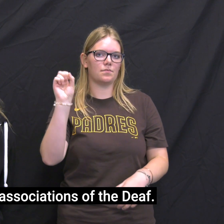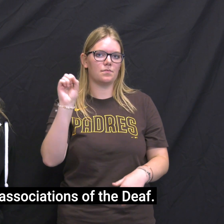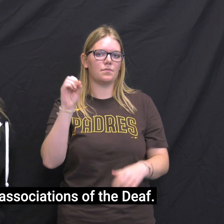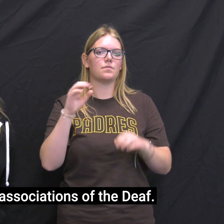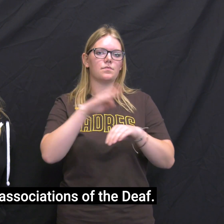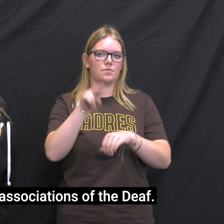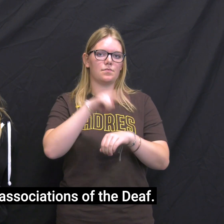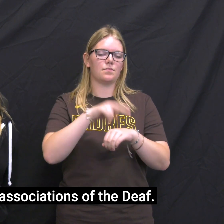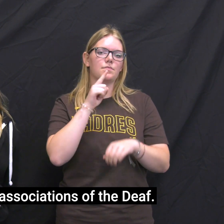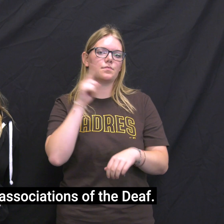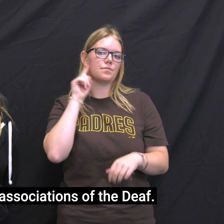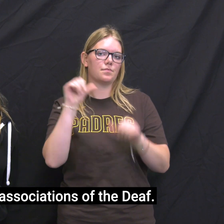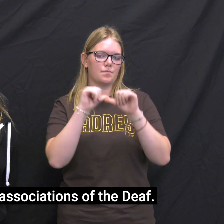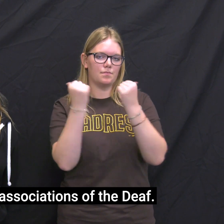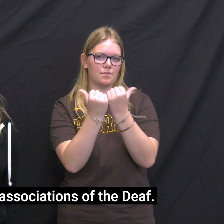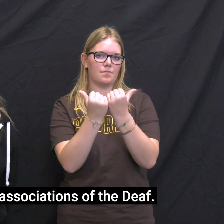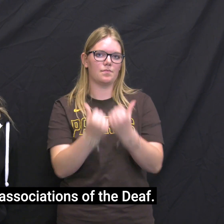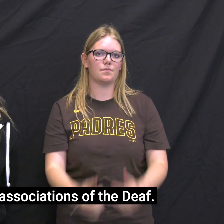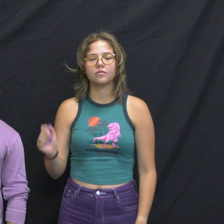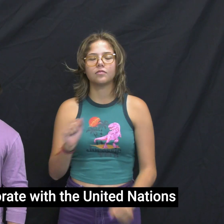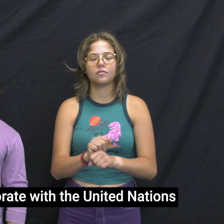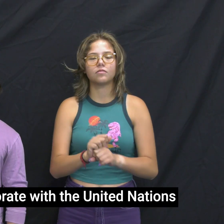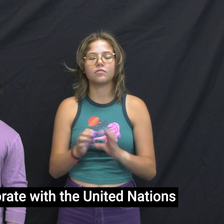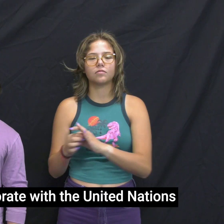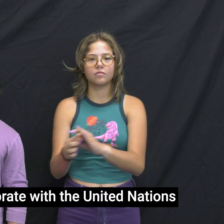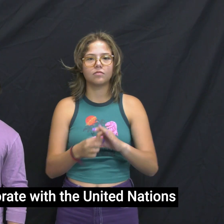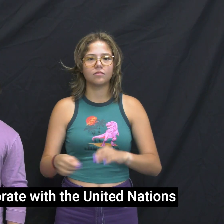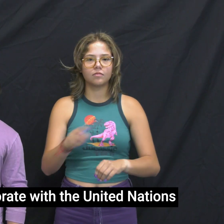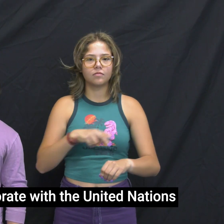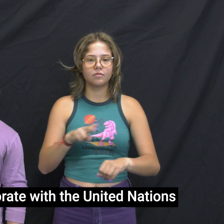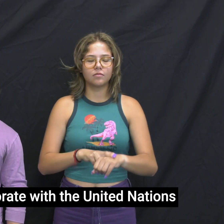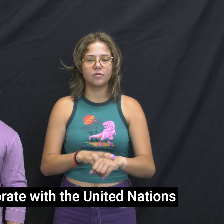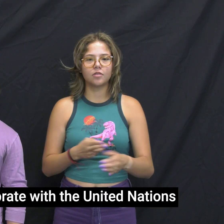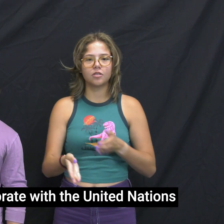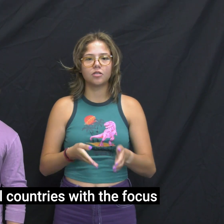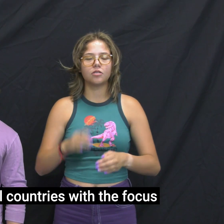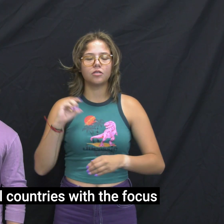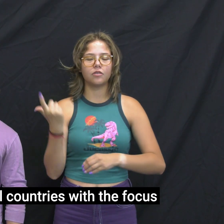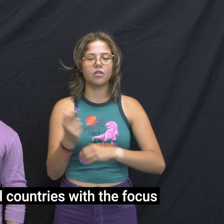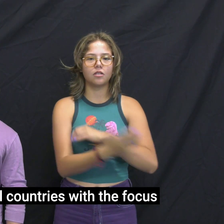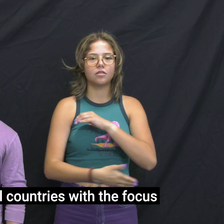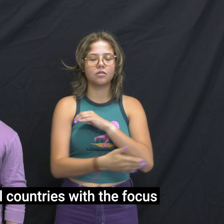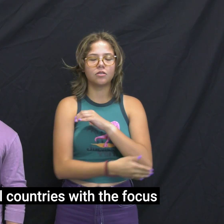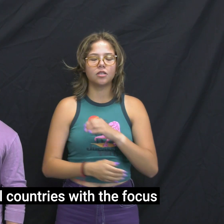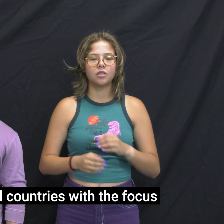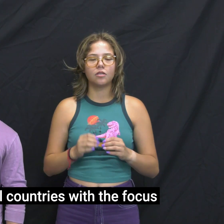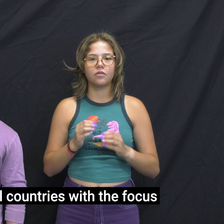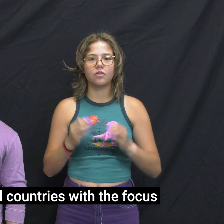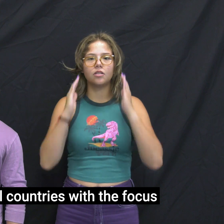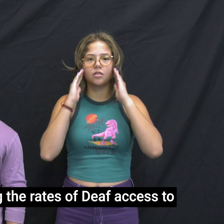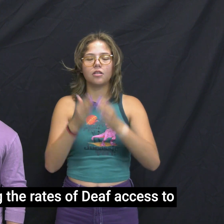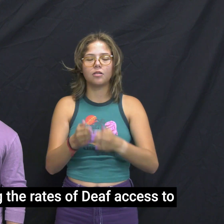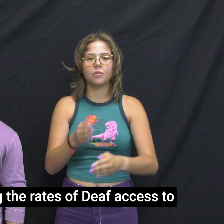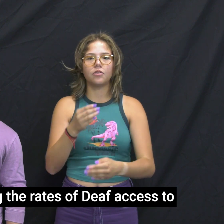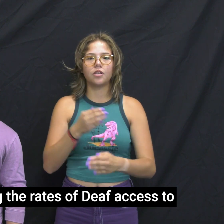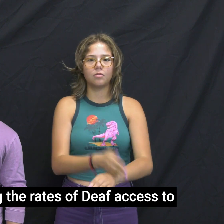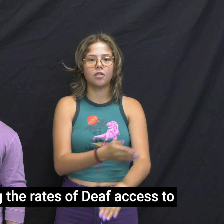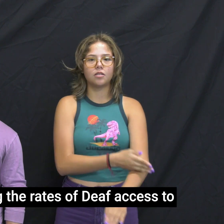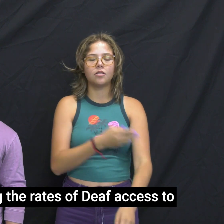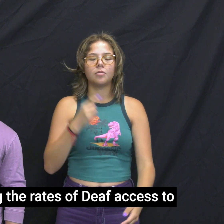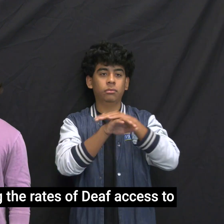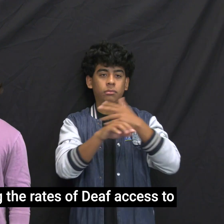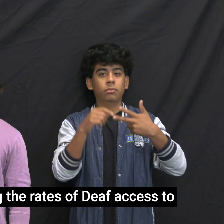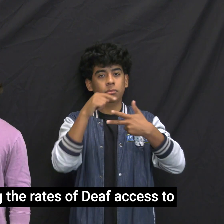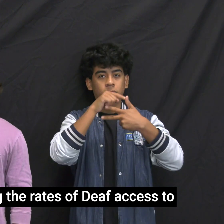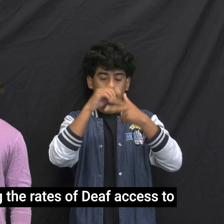national associations of the deaf. They collaborate with the United Nations to serve all countries with the focus on improving the